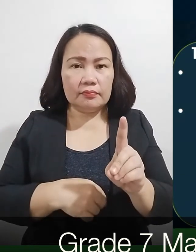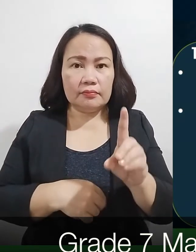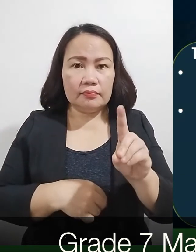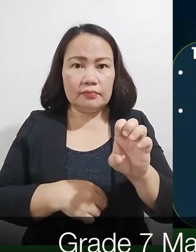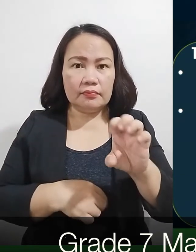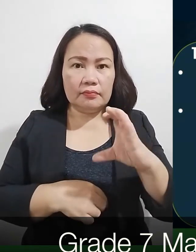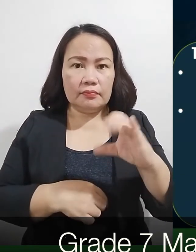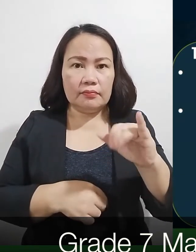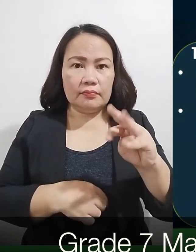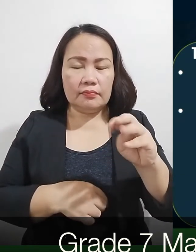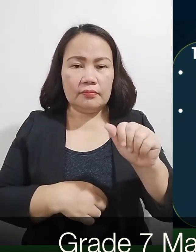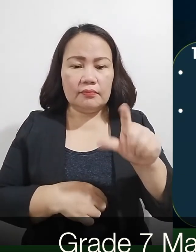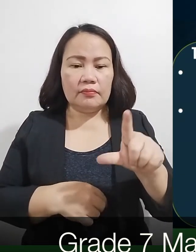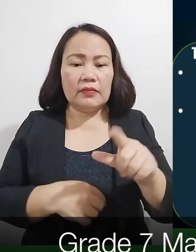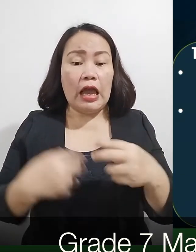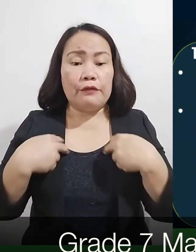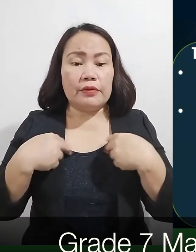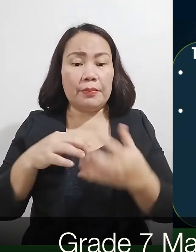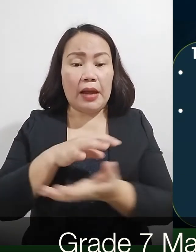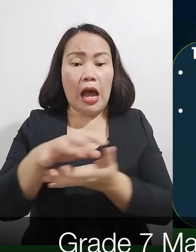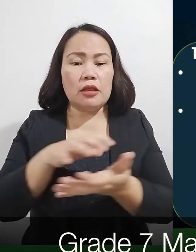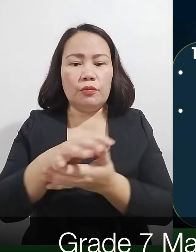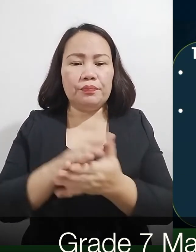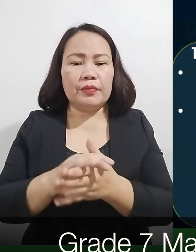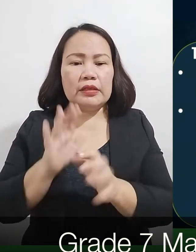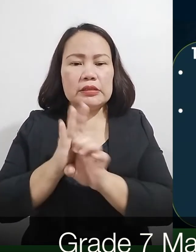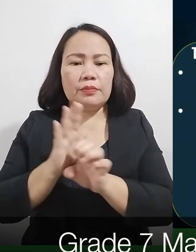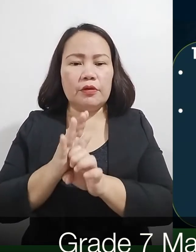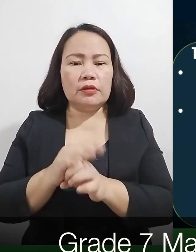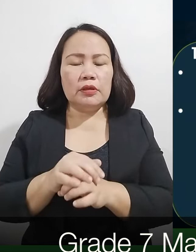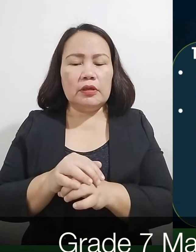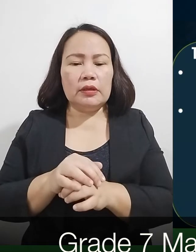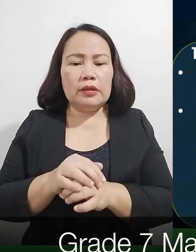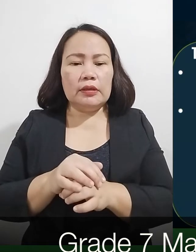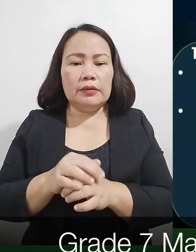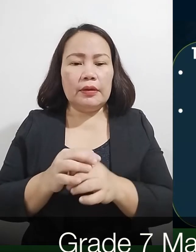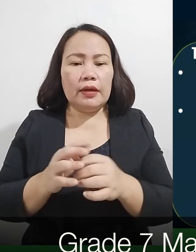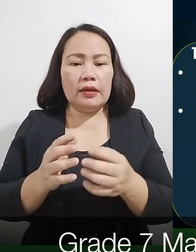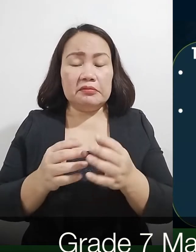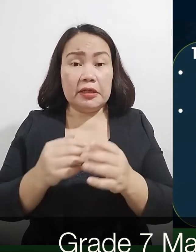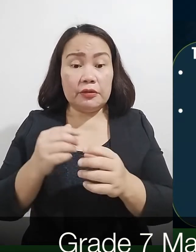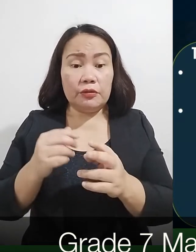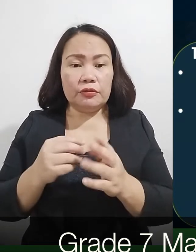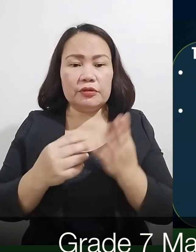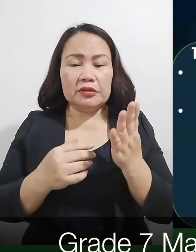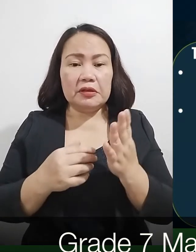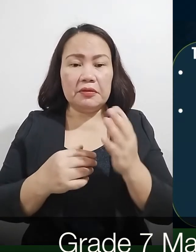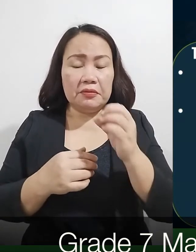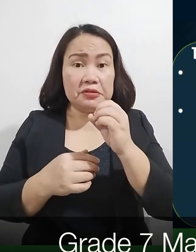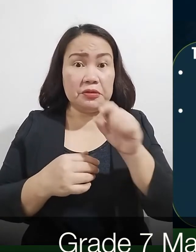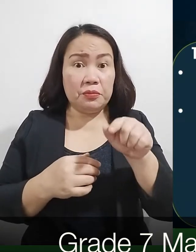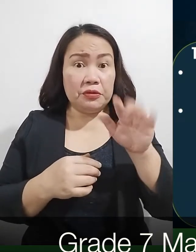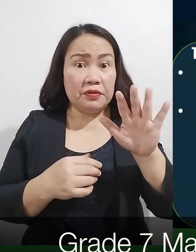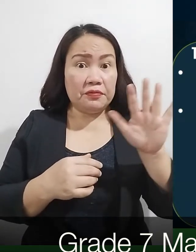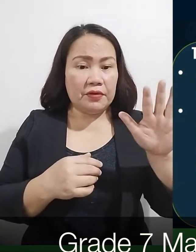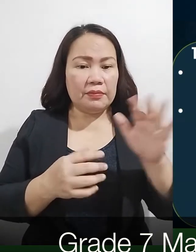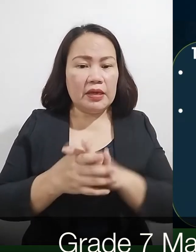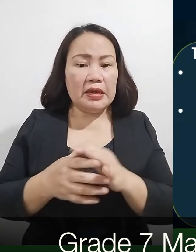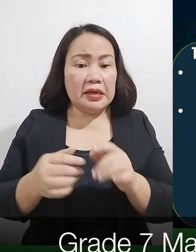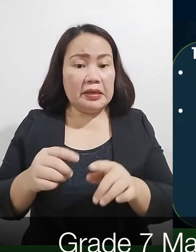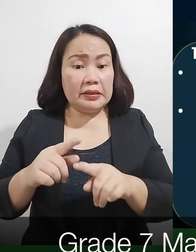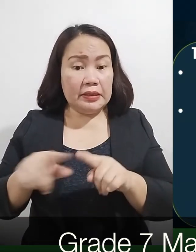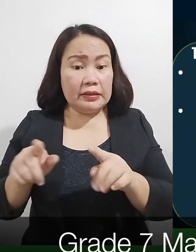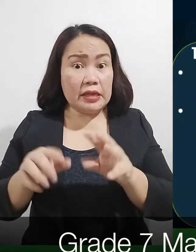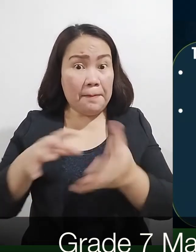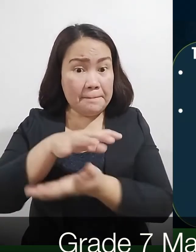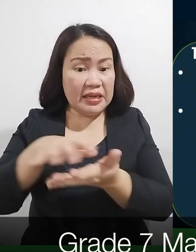nating mix, merong nakahalo. So, halimbawa, ito, kanina, 0.555 lang ito. Pagdating